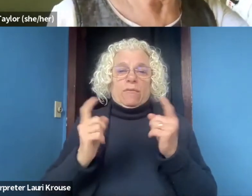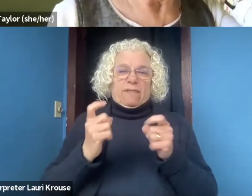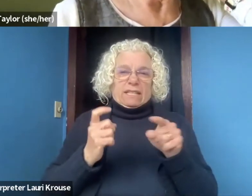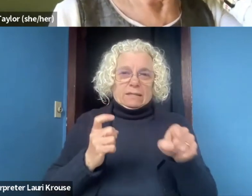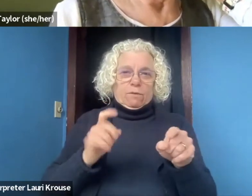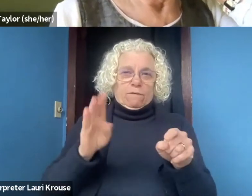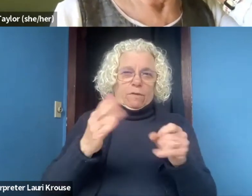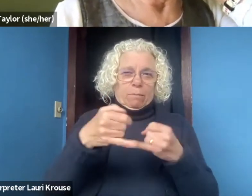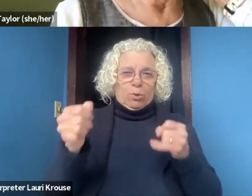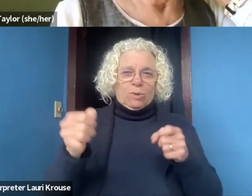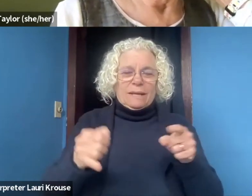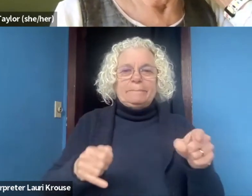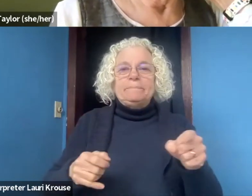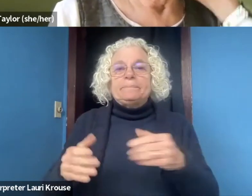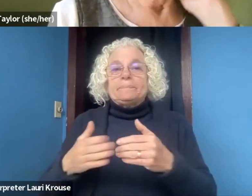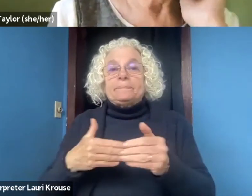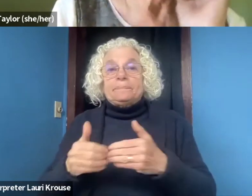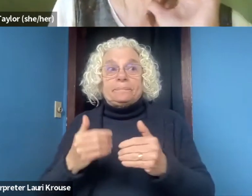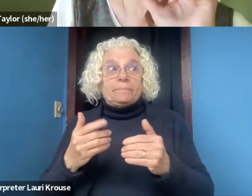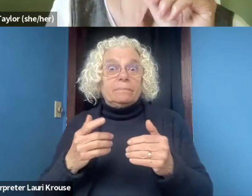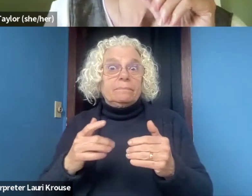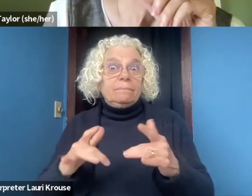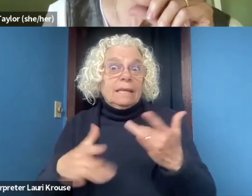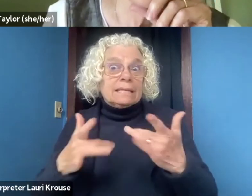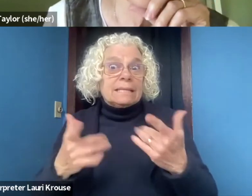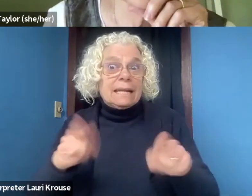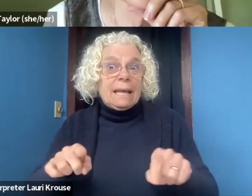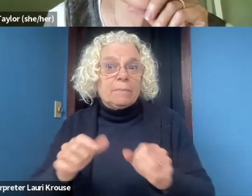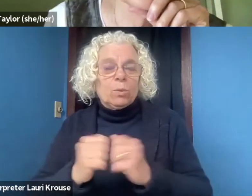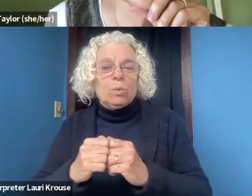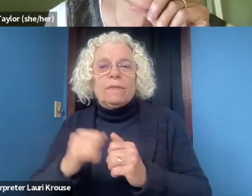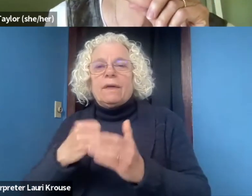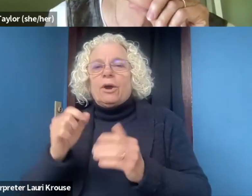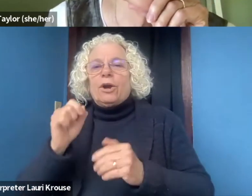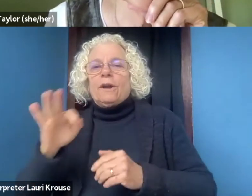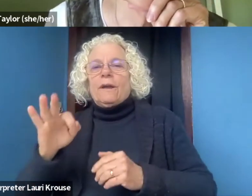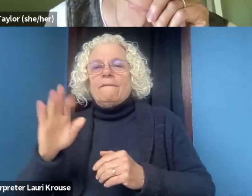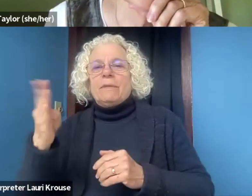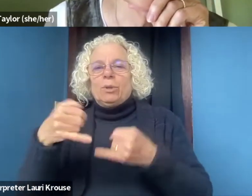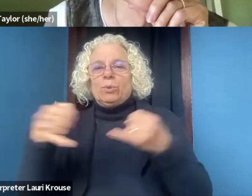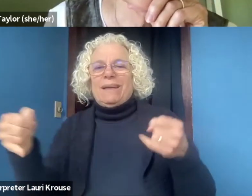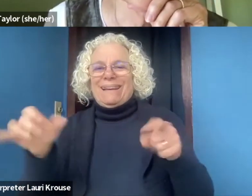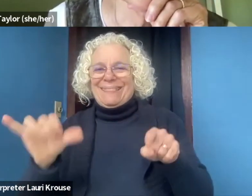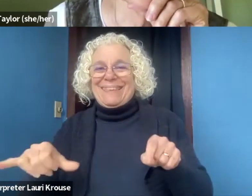really exciting things that are going to be coming up for Art of the Blue Line this year. So